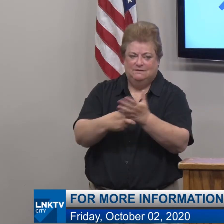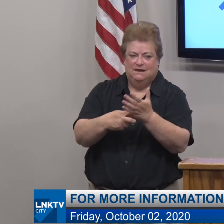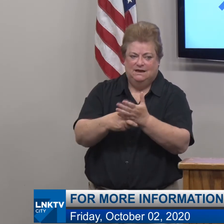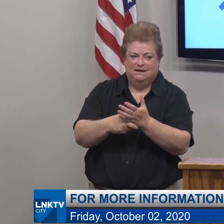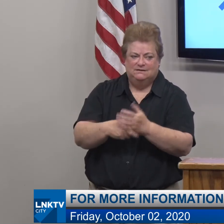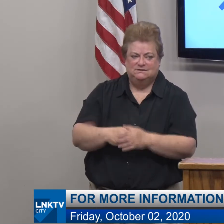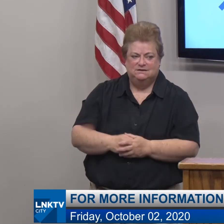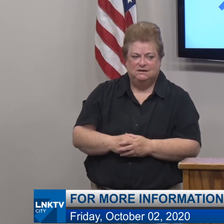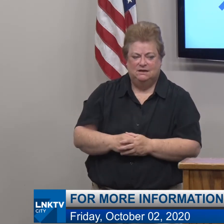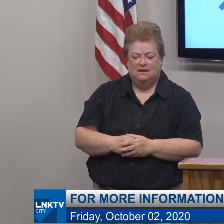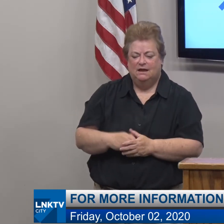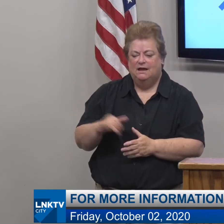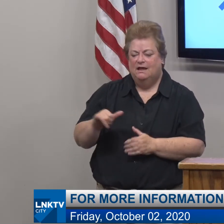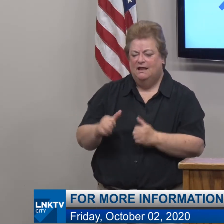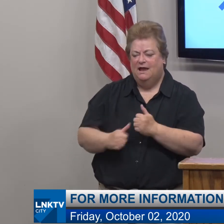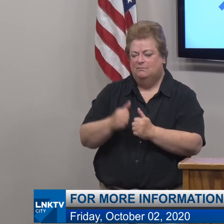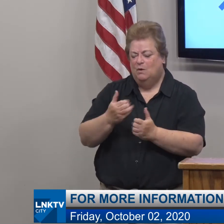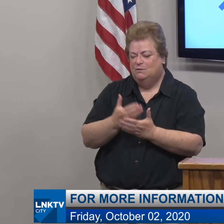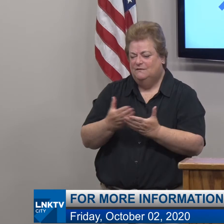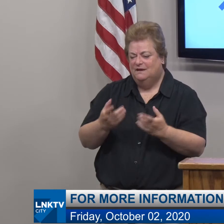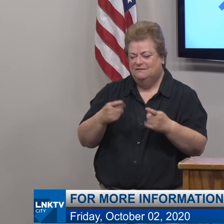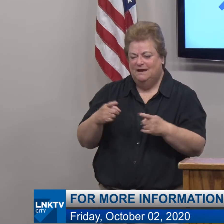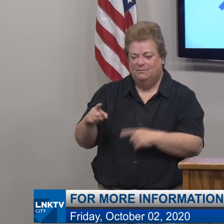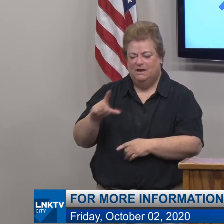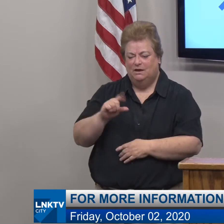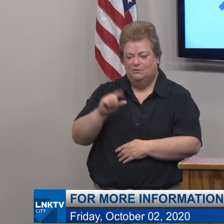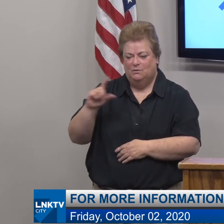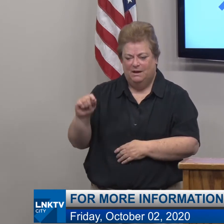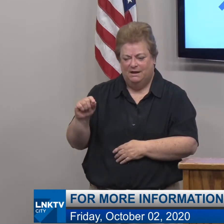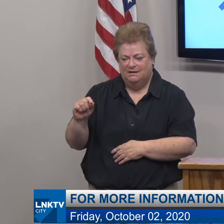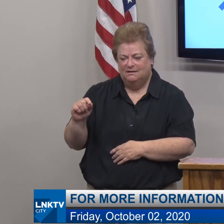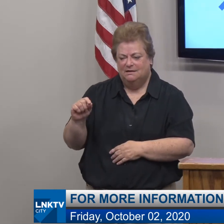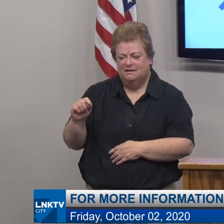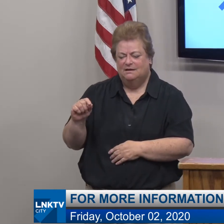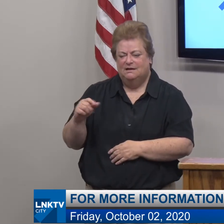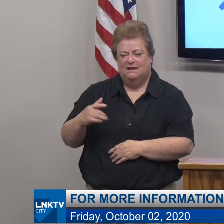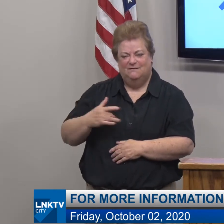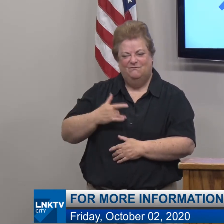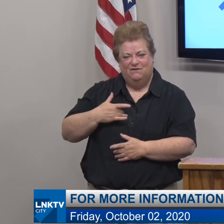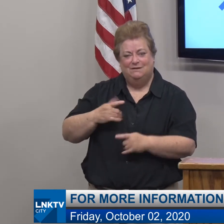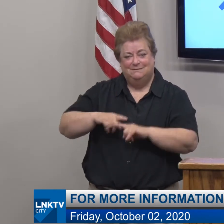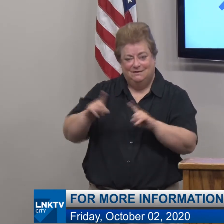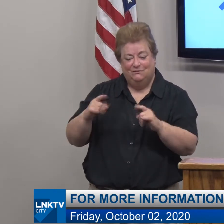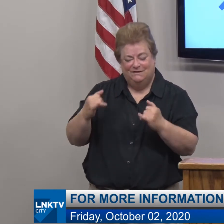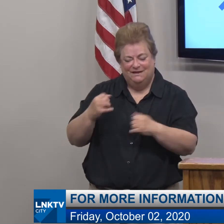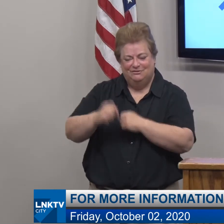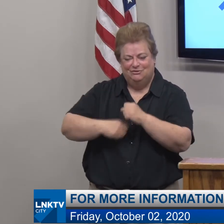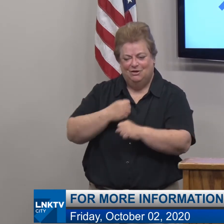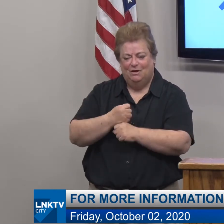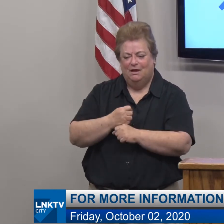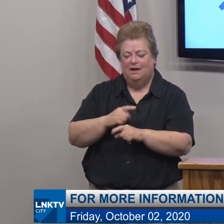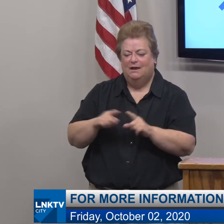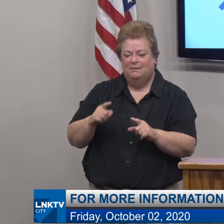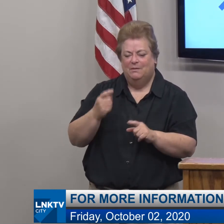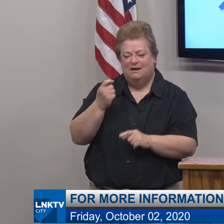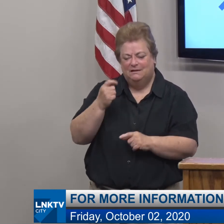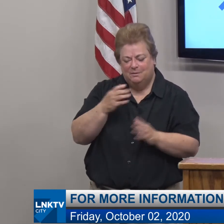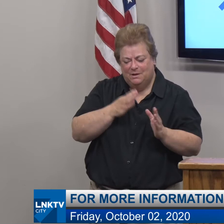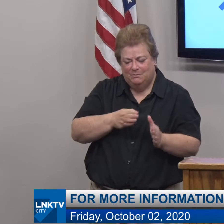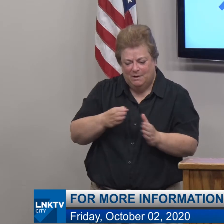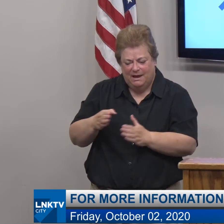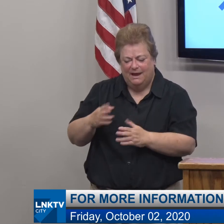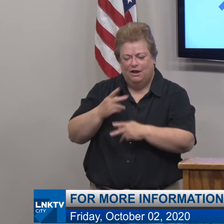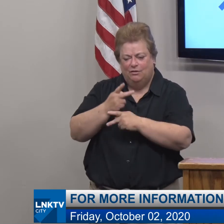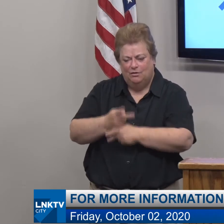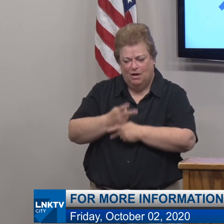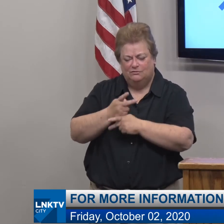Like most things in 2020, fall looks and feels different this year. But with a little planning and caution, we can all